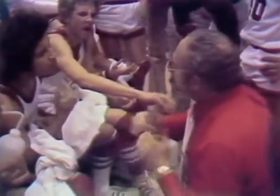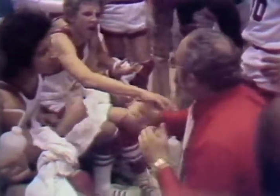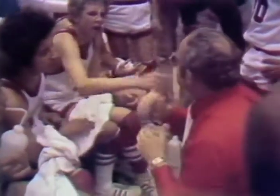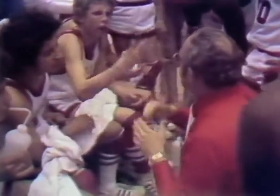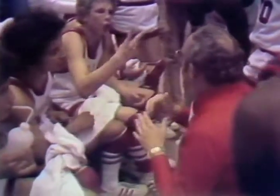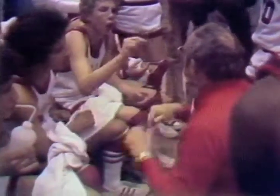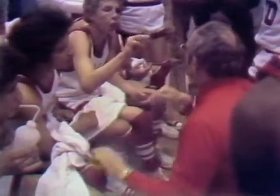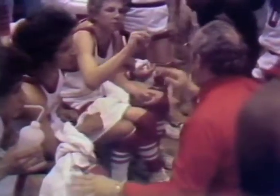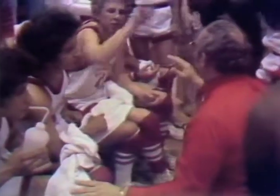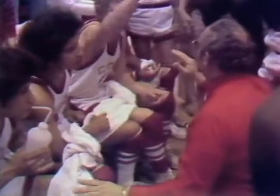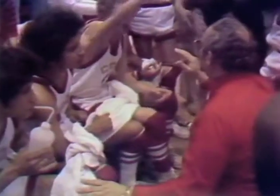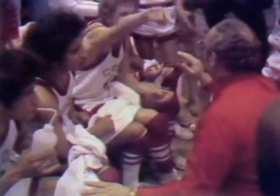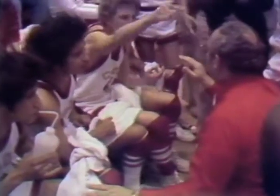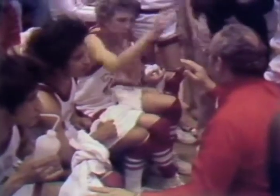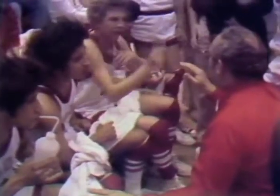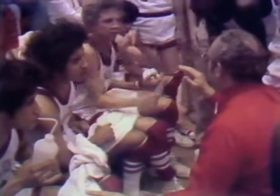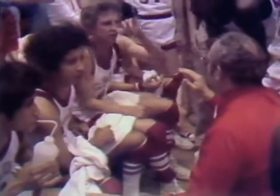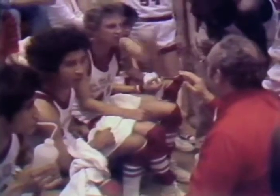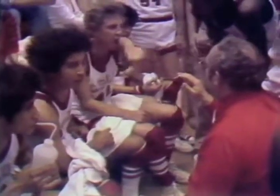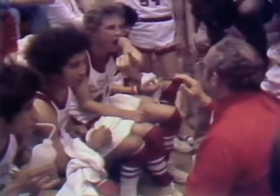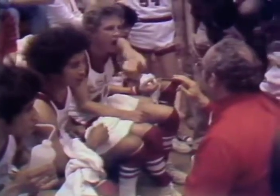educated to that. Do you find that to be true? Yes.